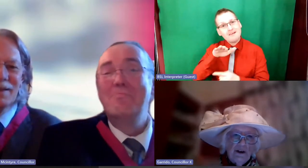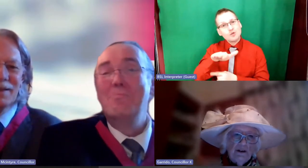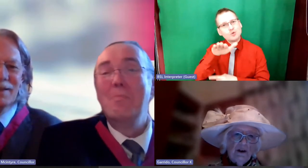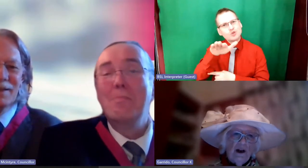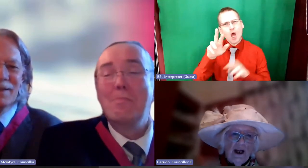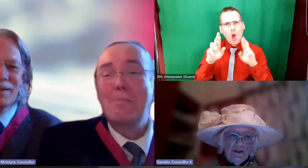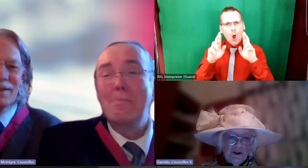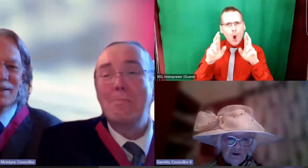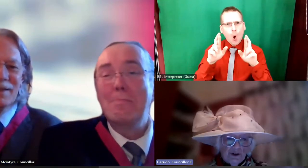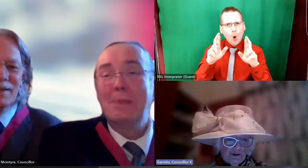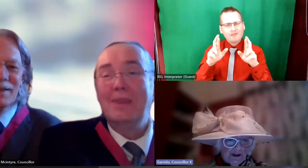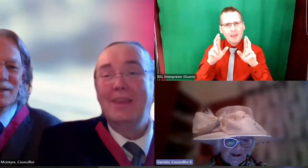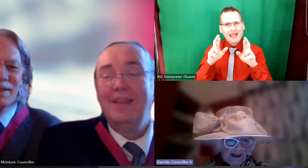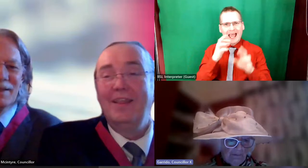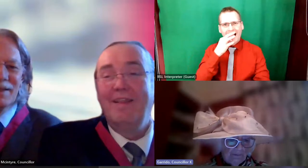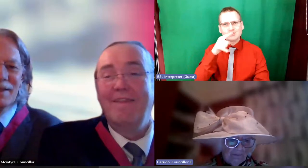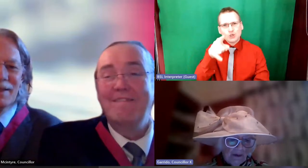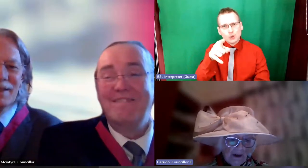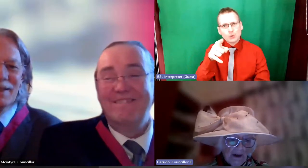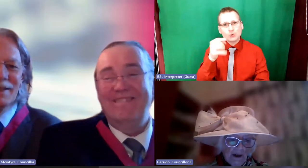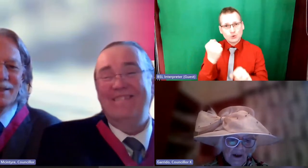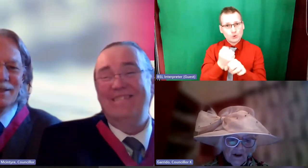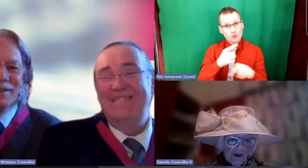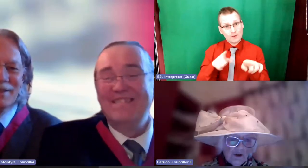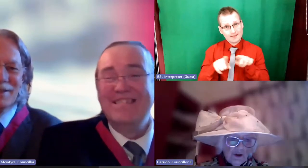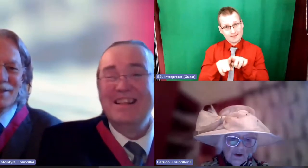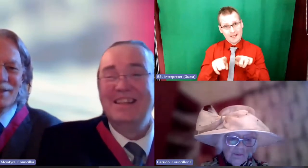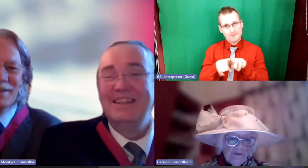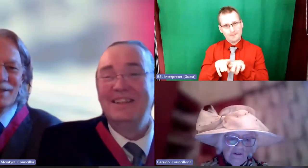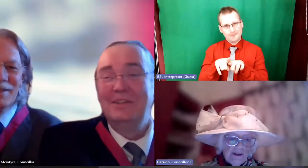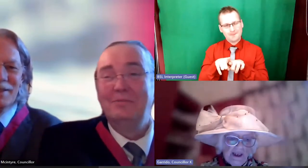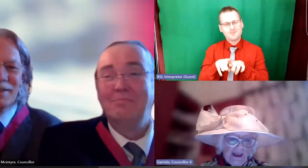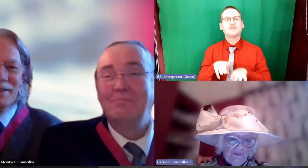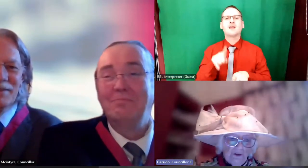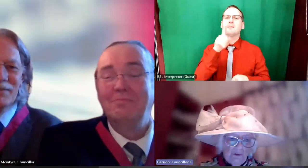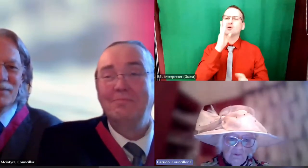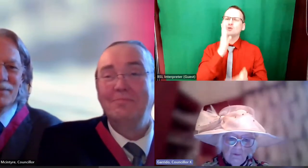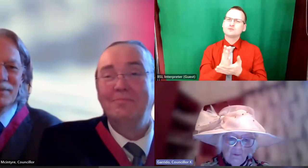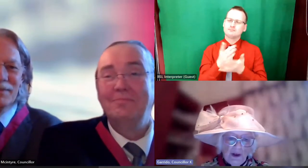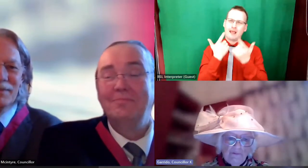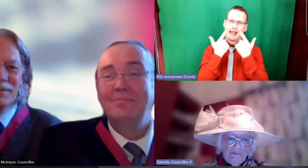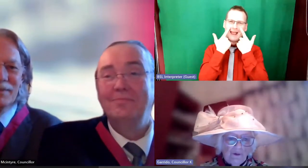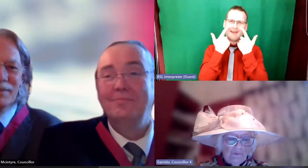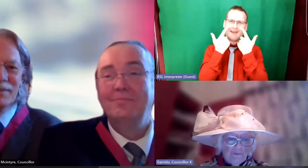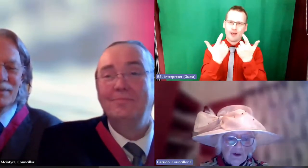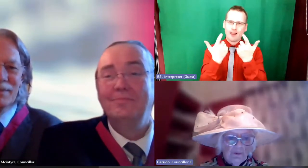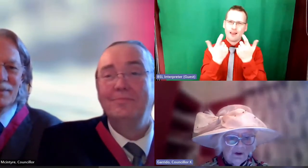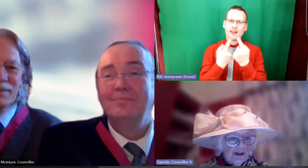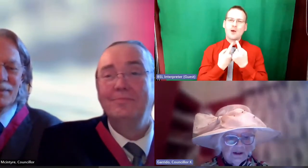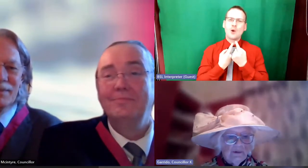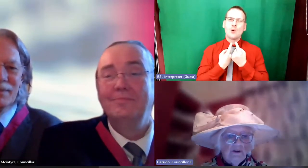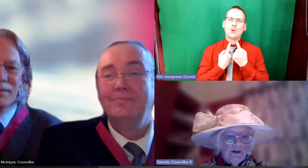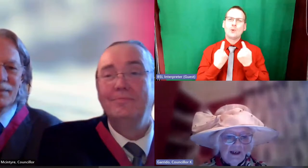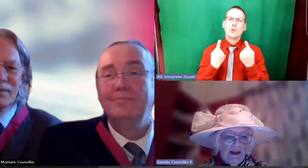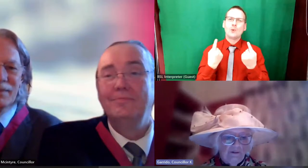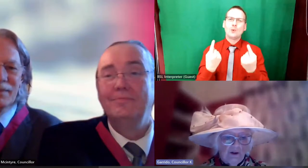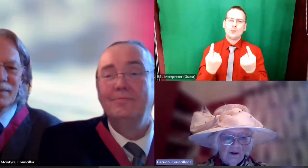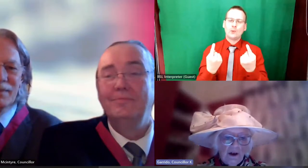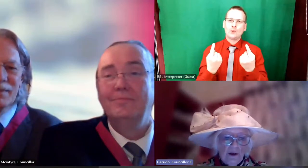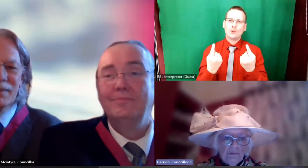hopefully ask you to do the same. So just to be very careful, you need to be